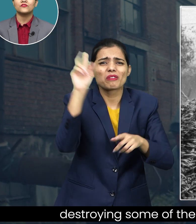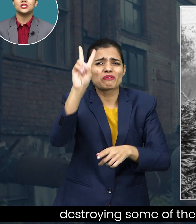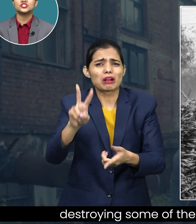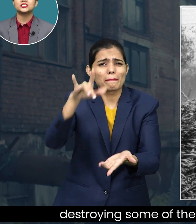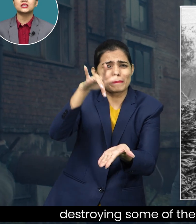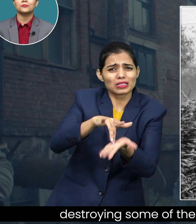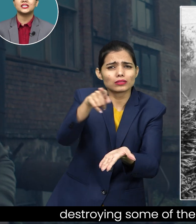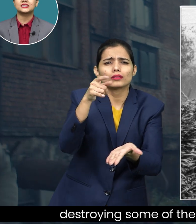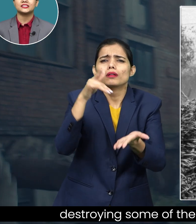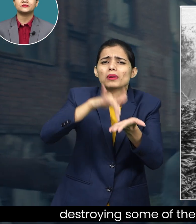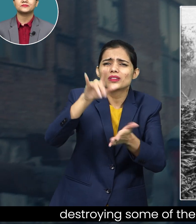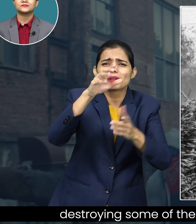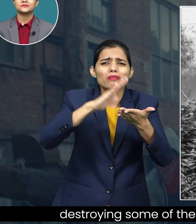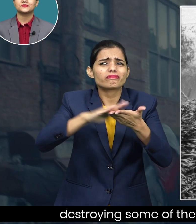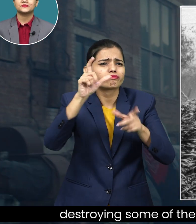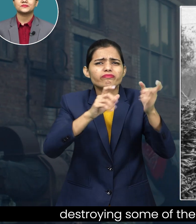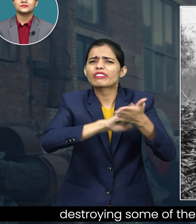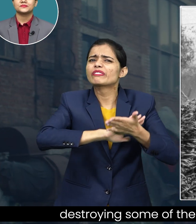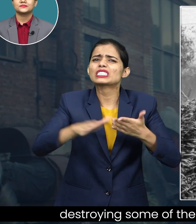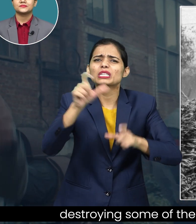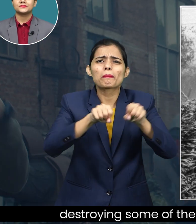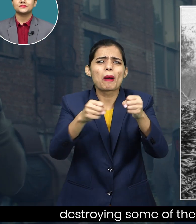Vietnamese villages completely.